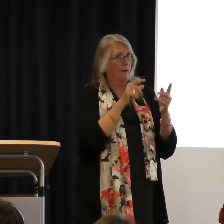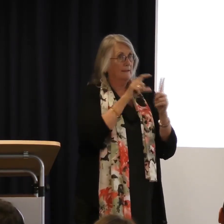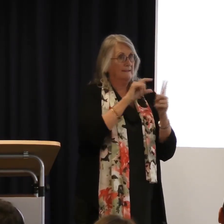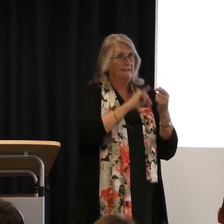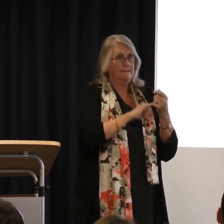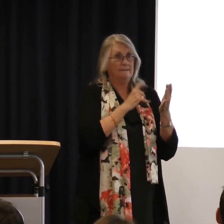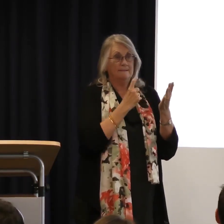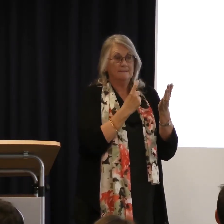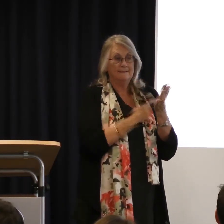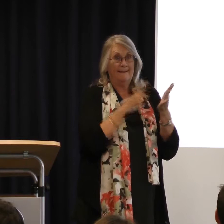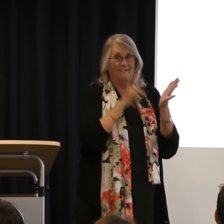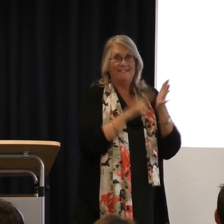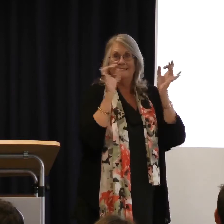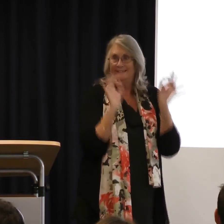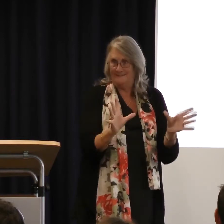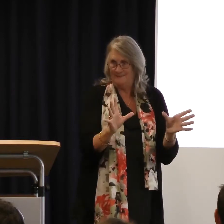And for interpreters to be trained and qualified.